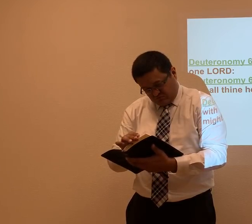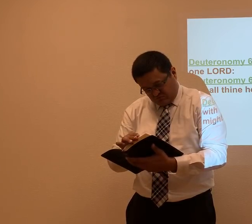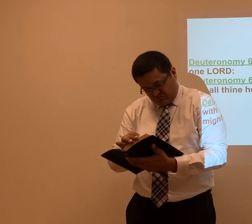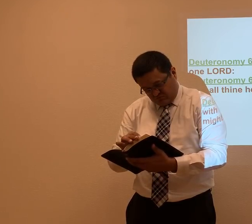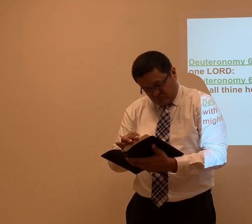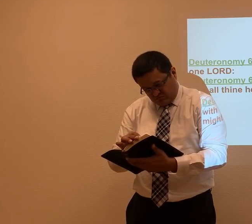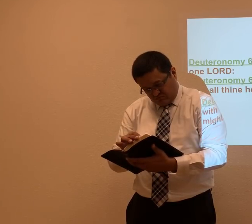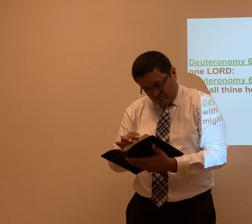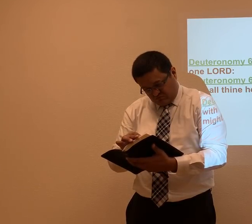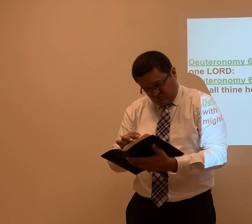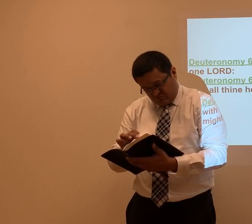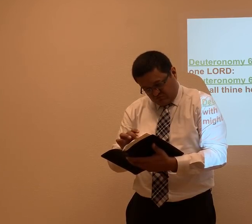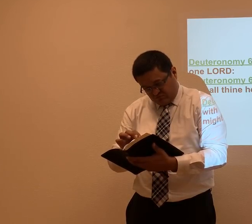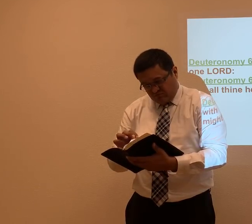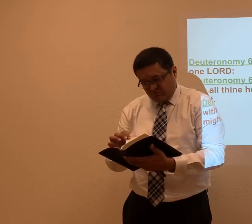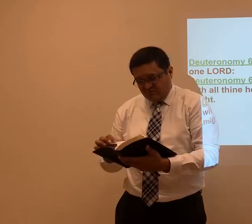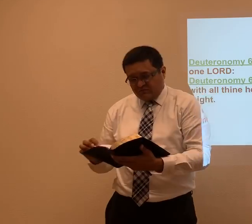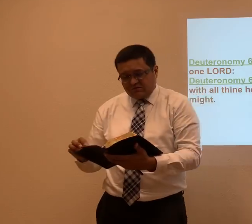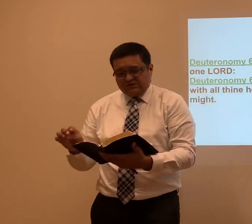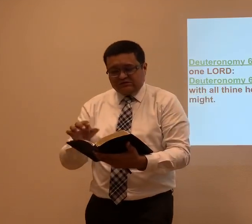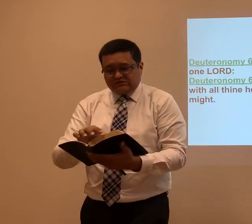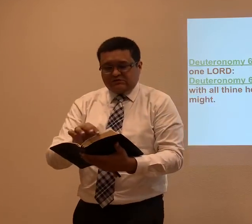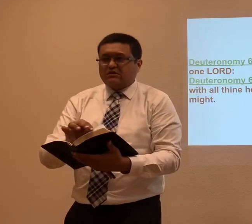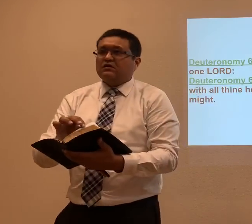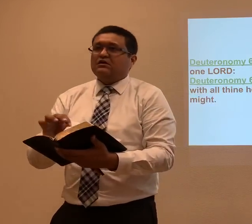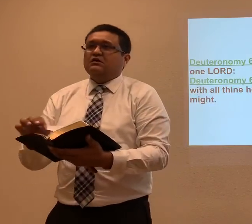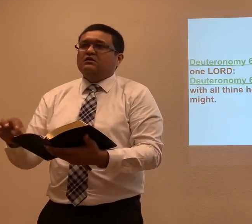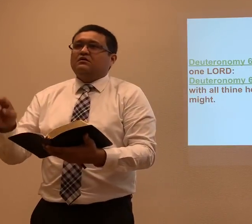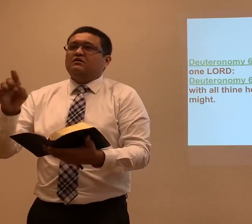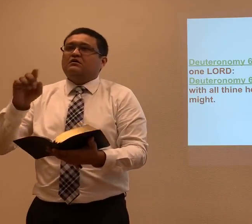Yes. There's catching away. Is it carried away or?